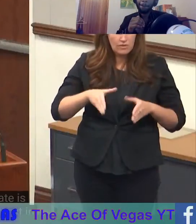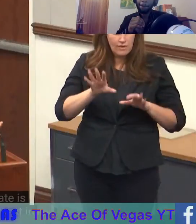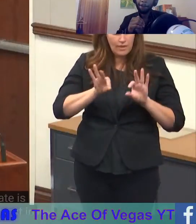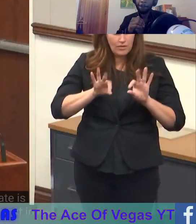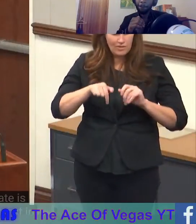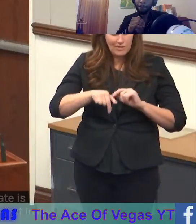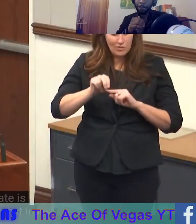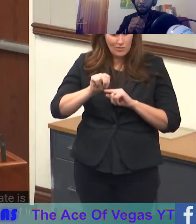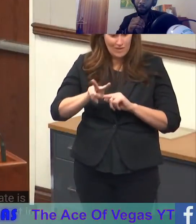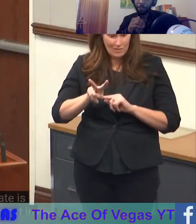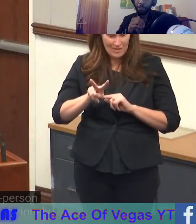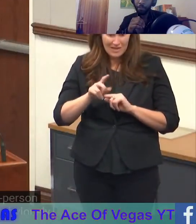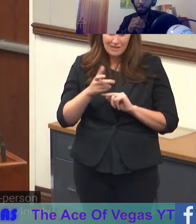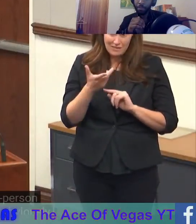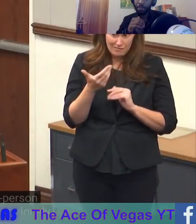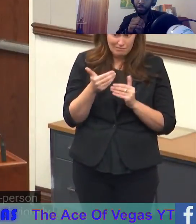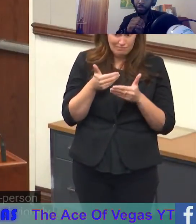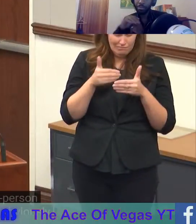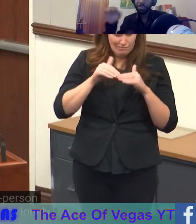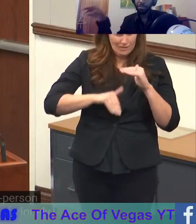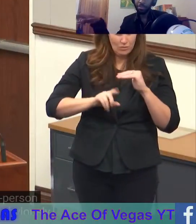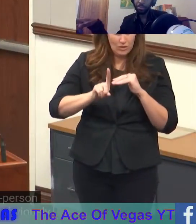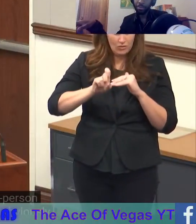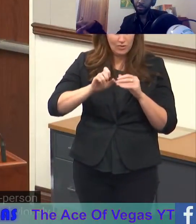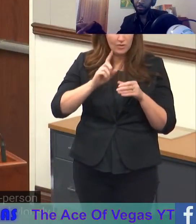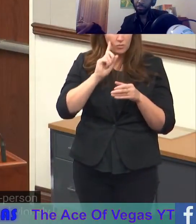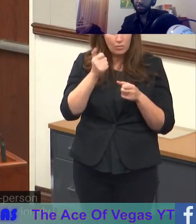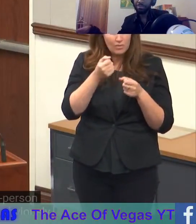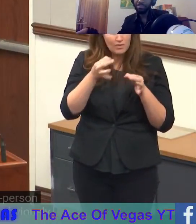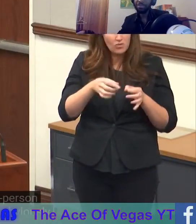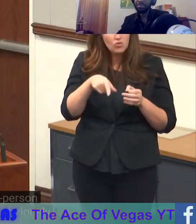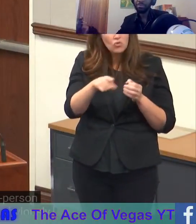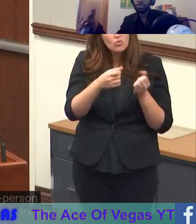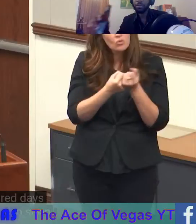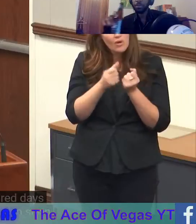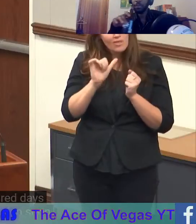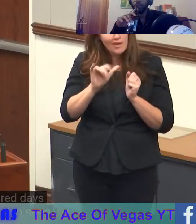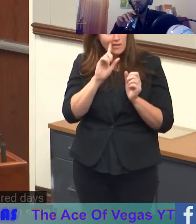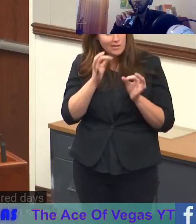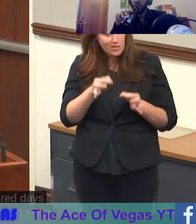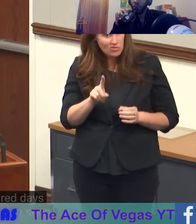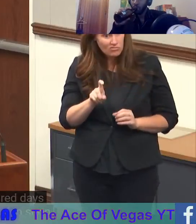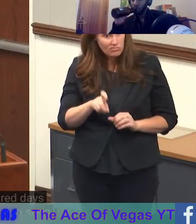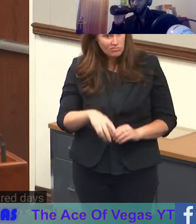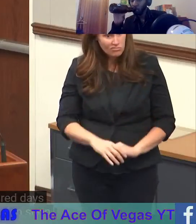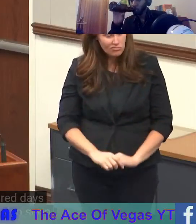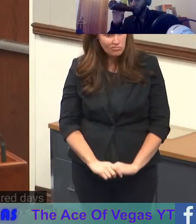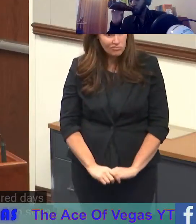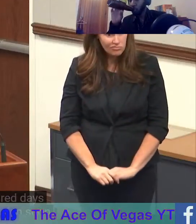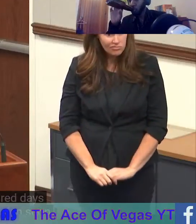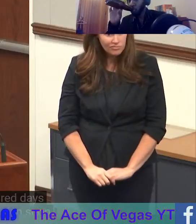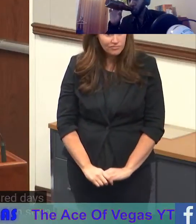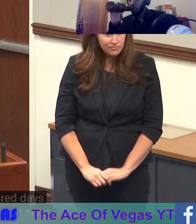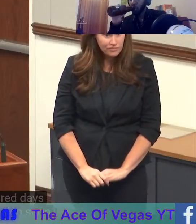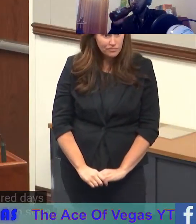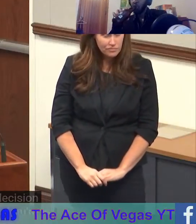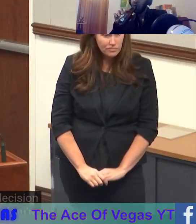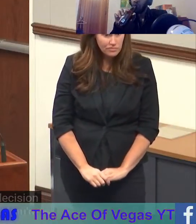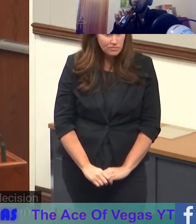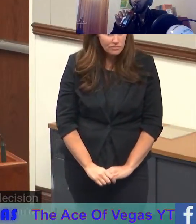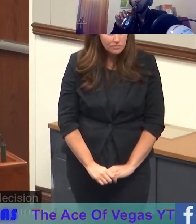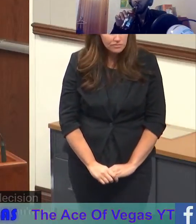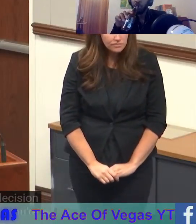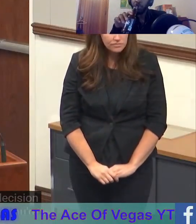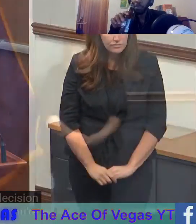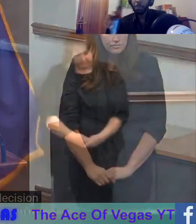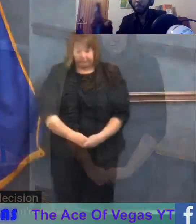November. Obviously, we're less than 100 days. We need to make a decision soon. Do you support that decision? Well, we're 99 days out. You're absolutely right, and a lot shorter of